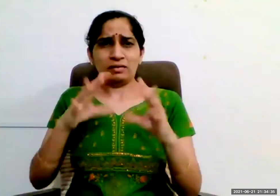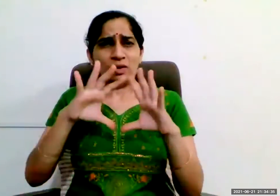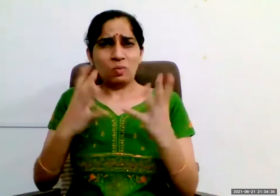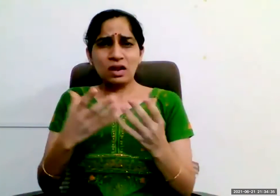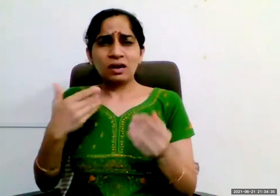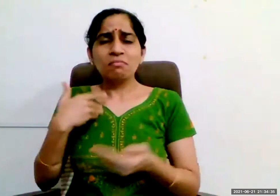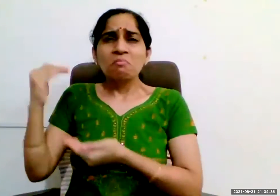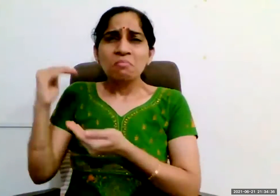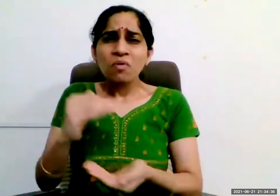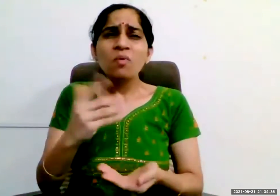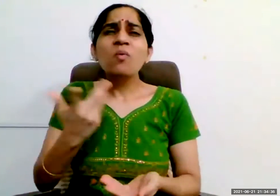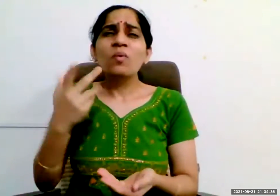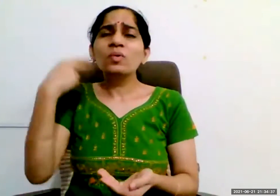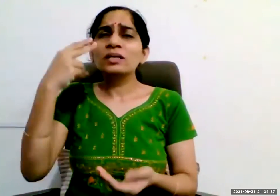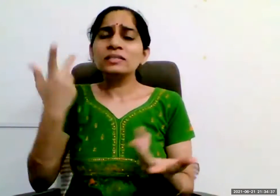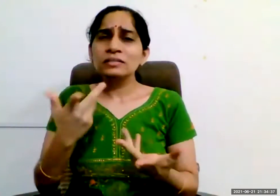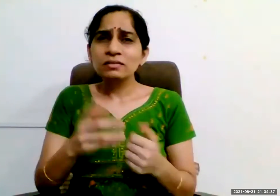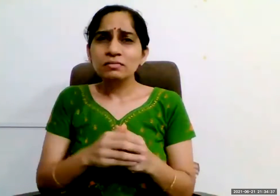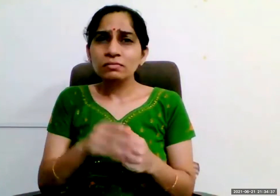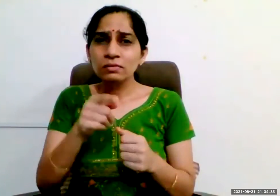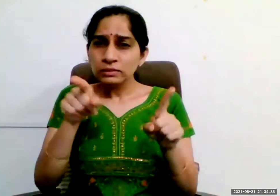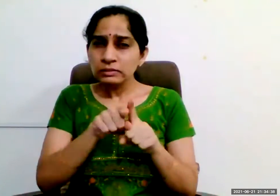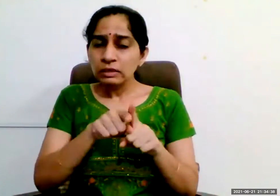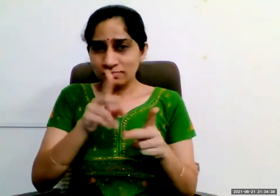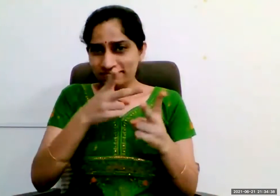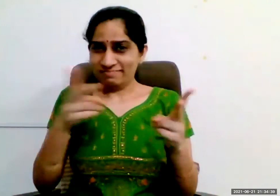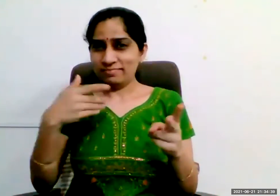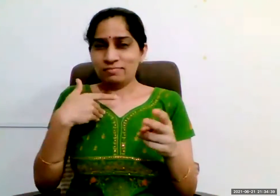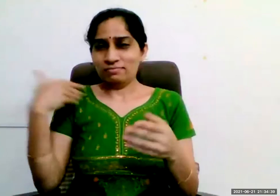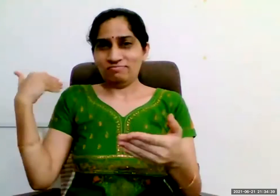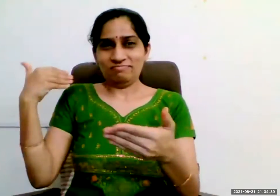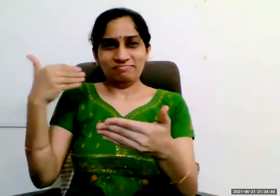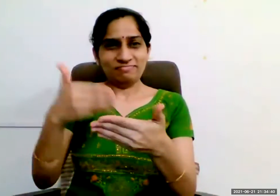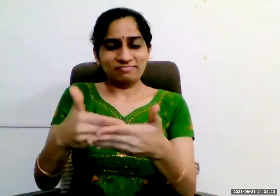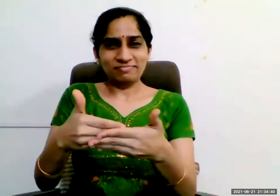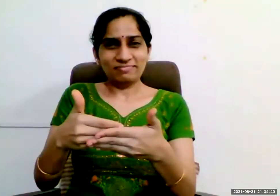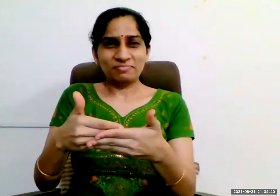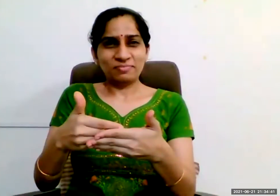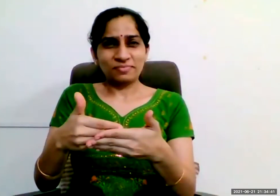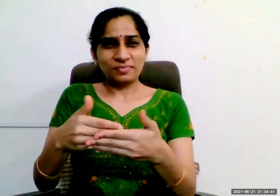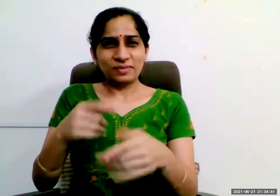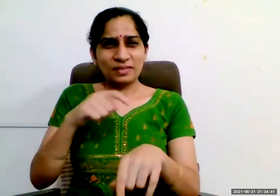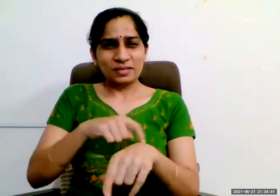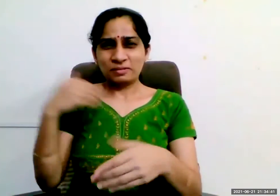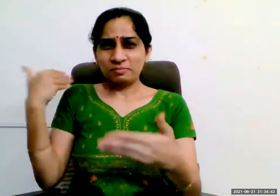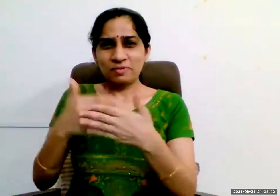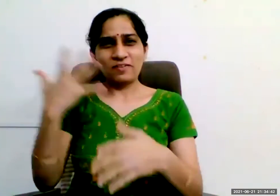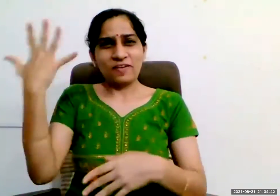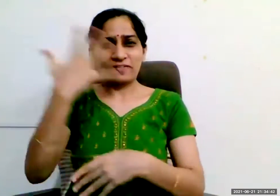who's God, all these questions which we have been discussing for all these 5 days. So many, very, very